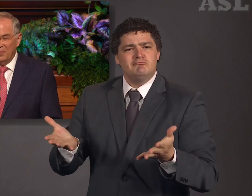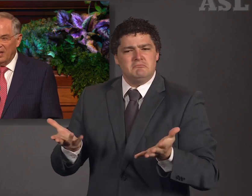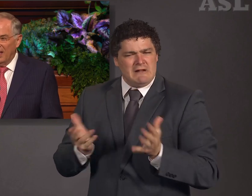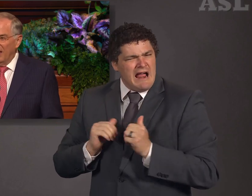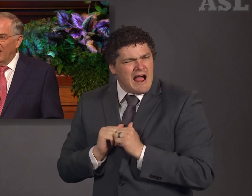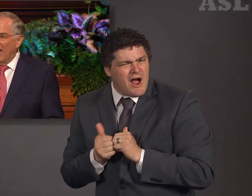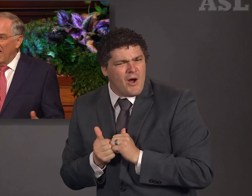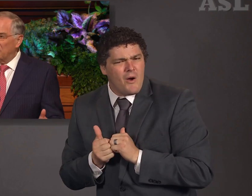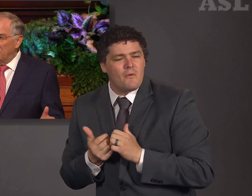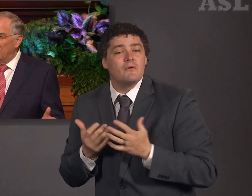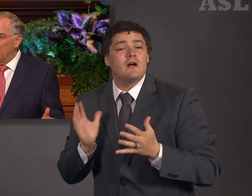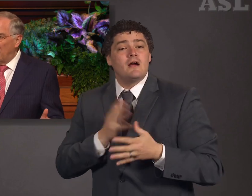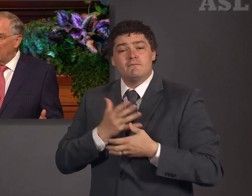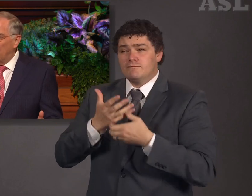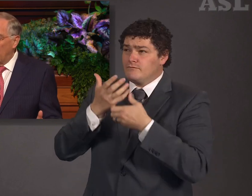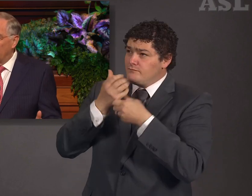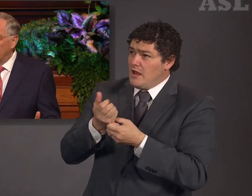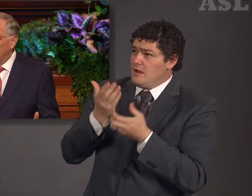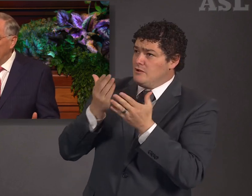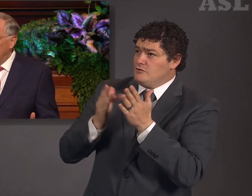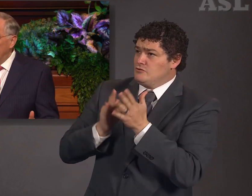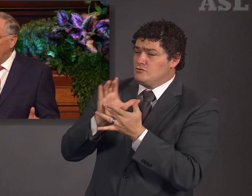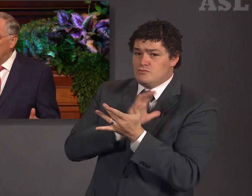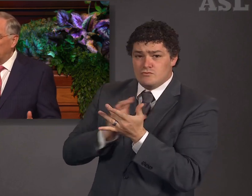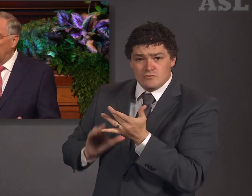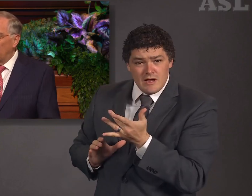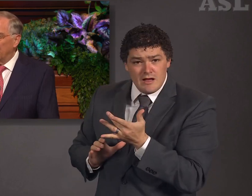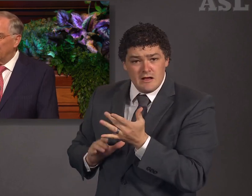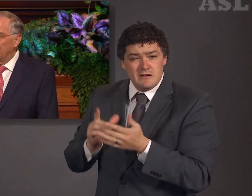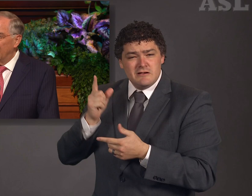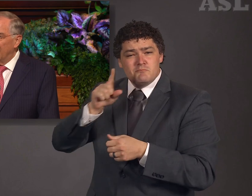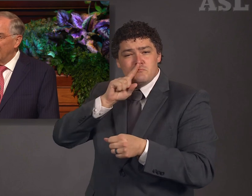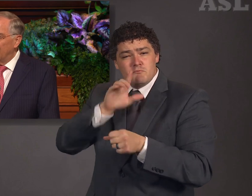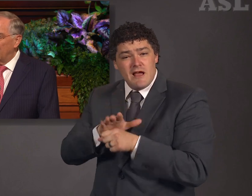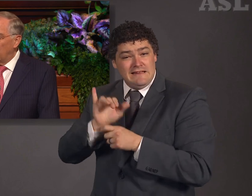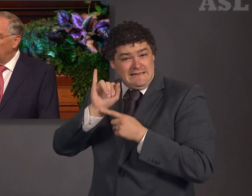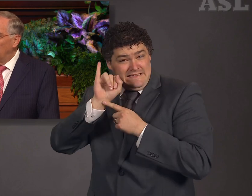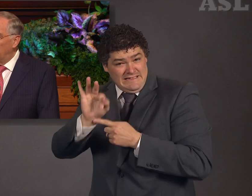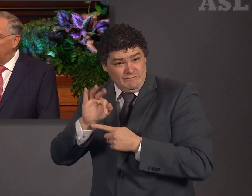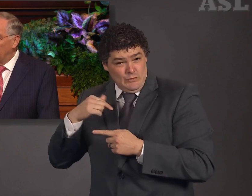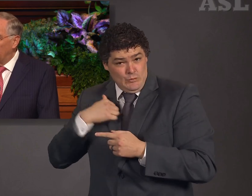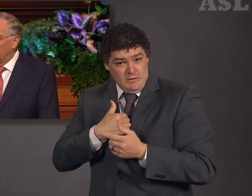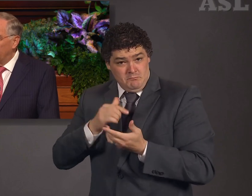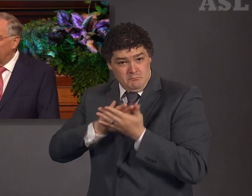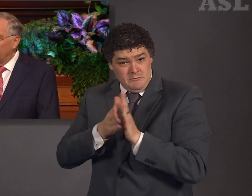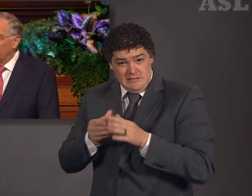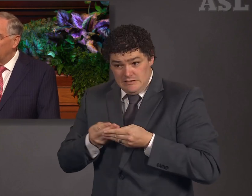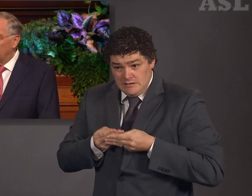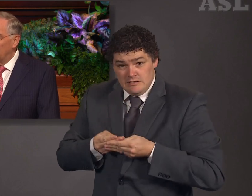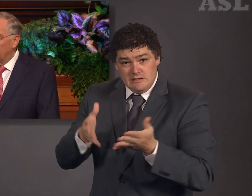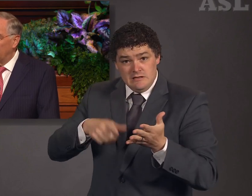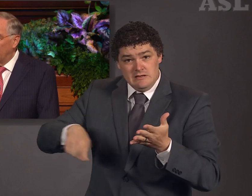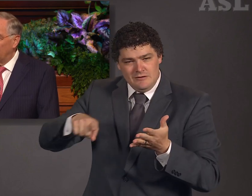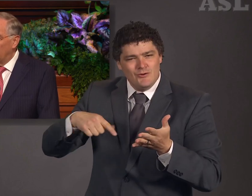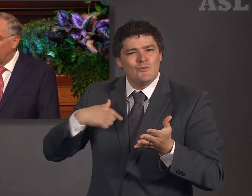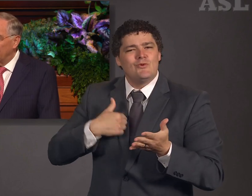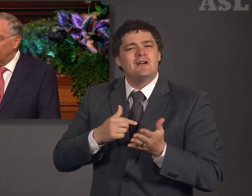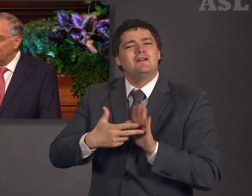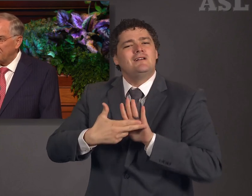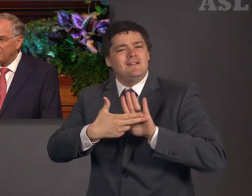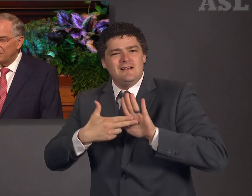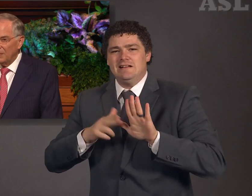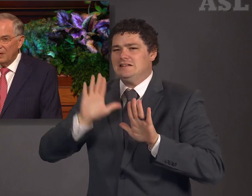adversary. As we do our part, his promise is that we will be called the children of